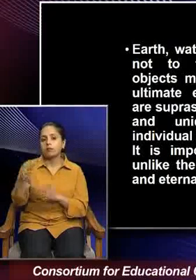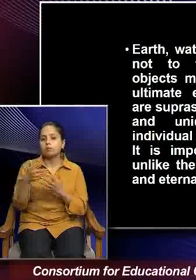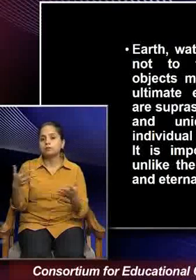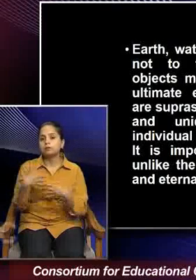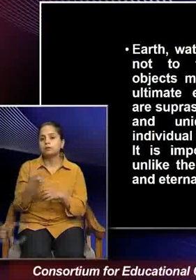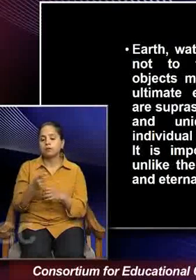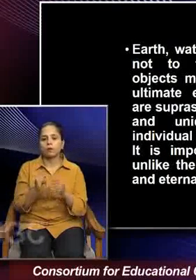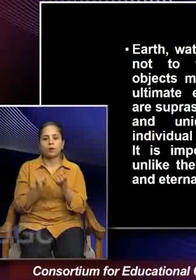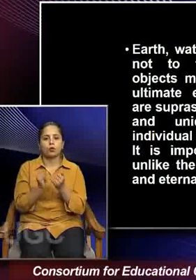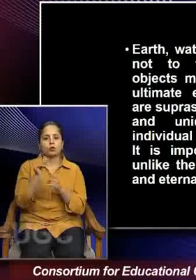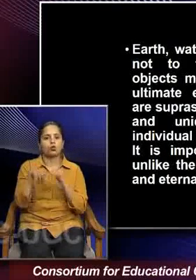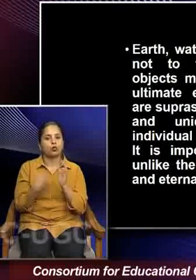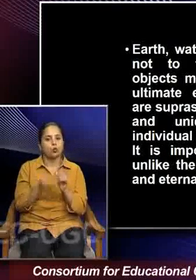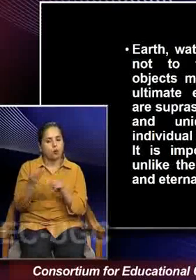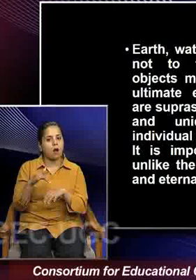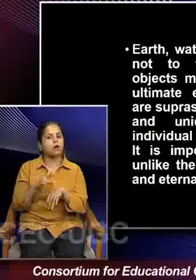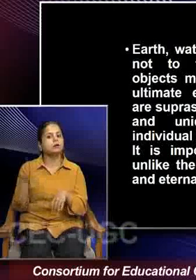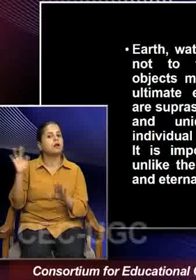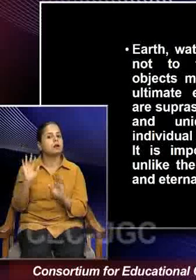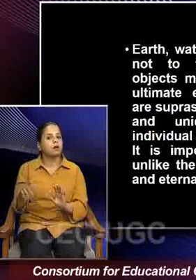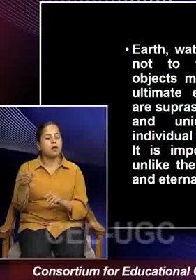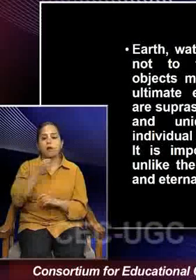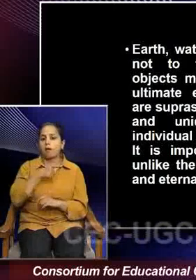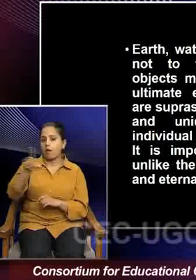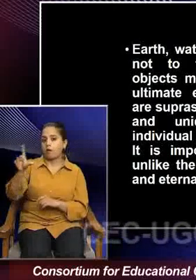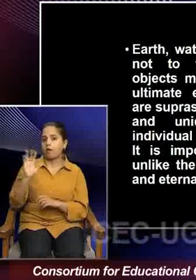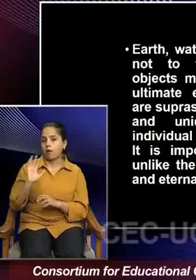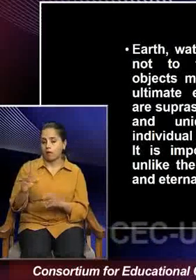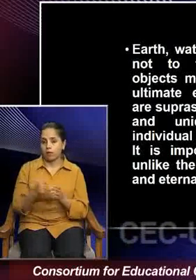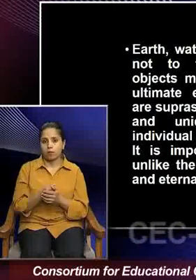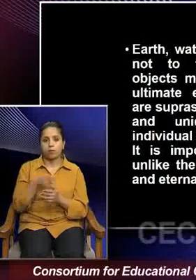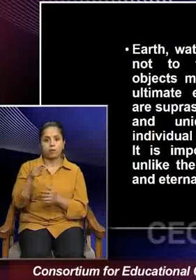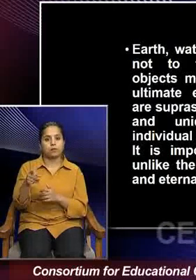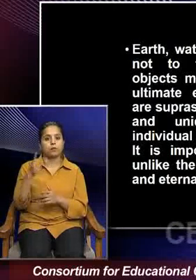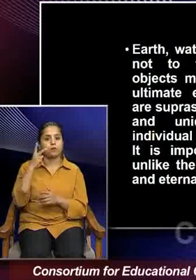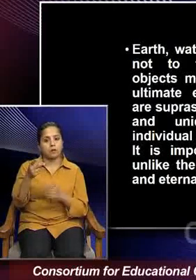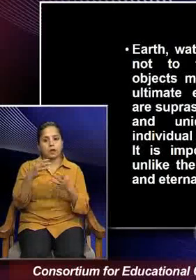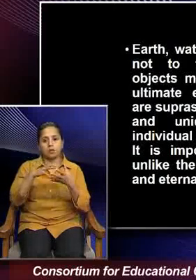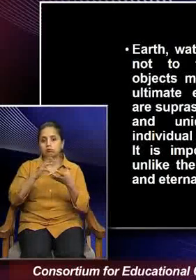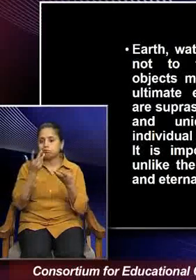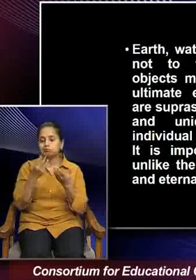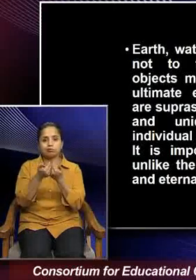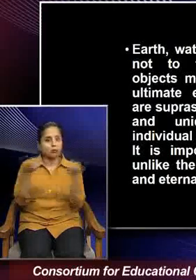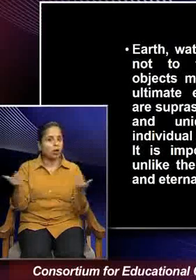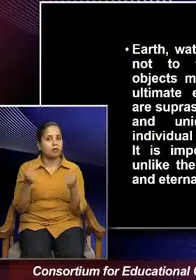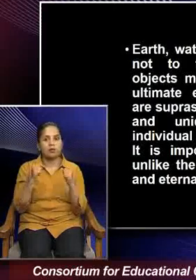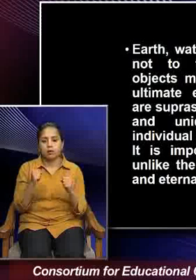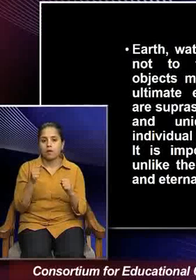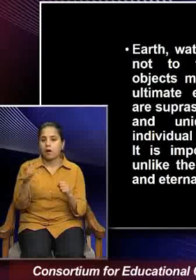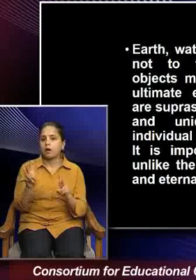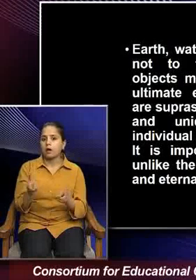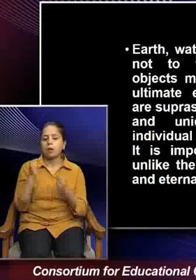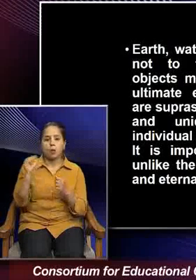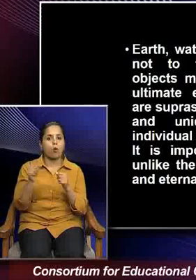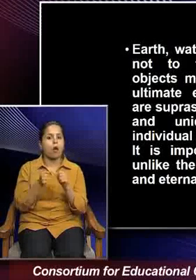these elements are suprasensible, they are eternal, they are indivisible, and they are unique